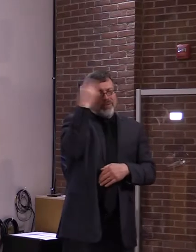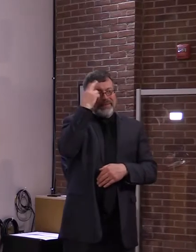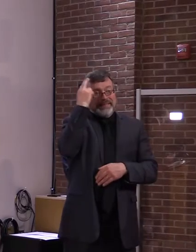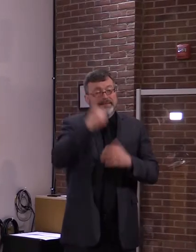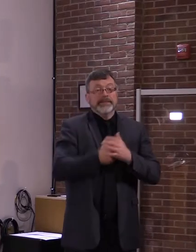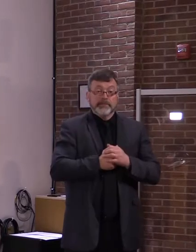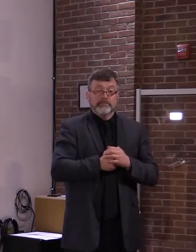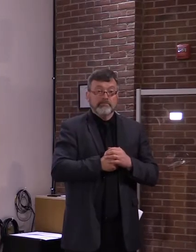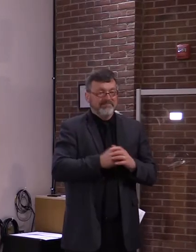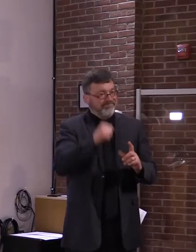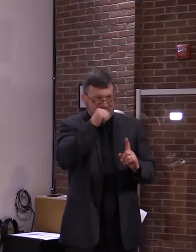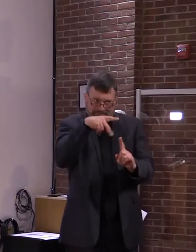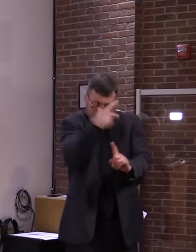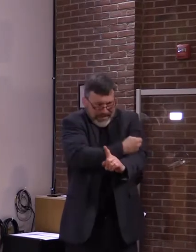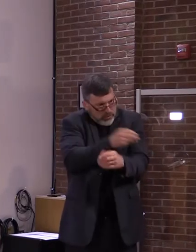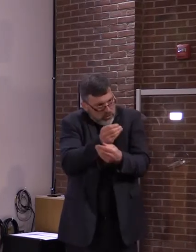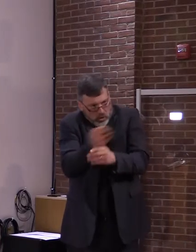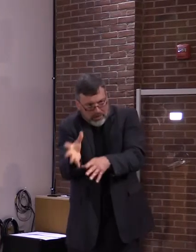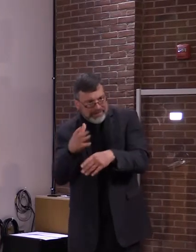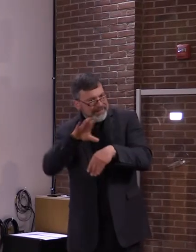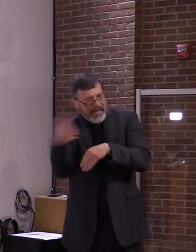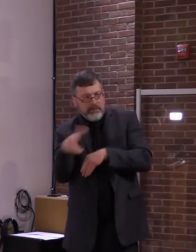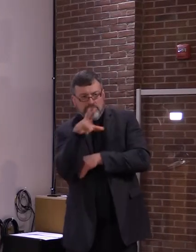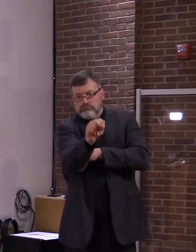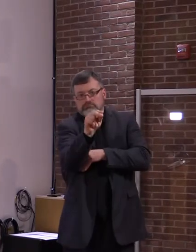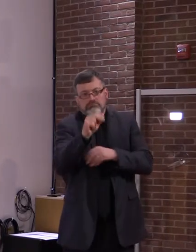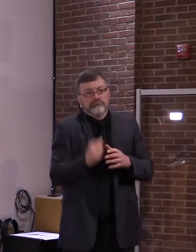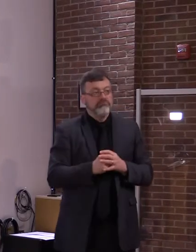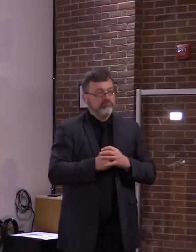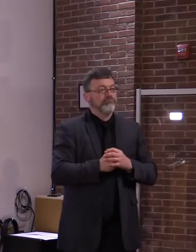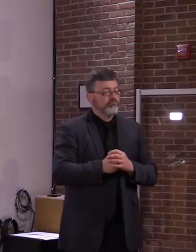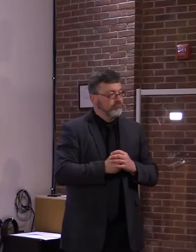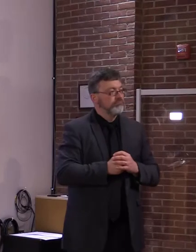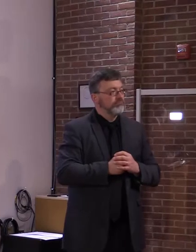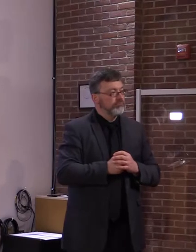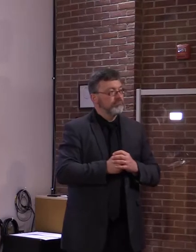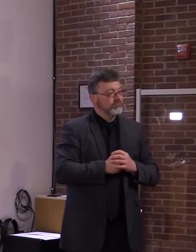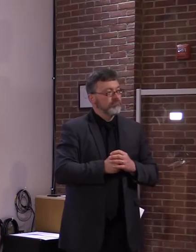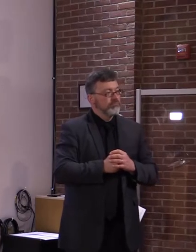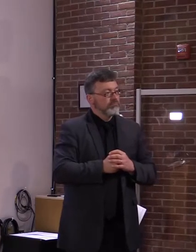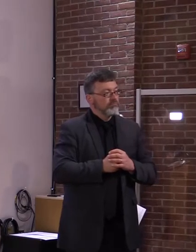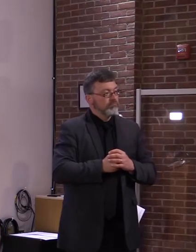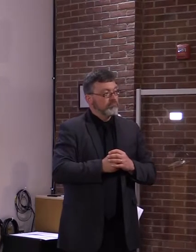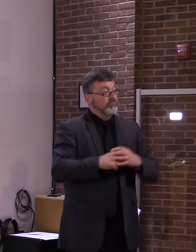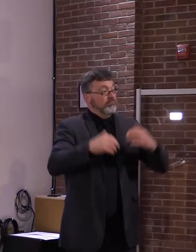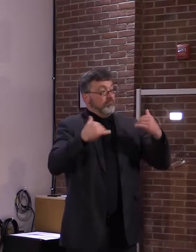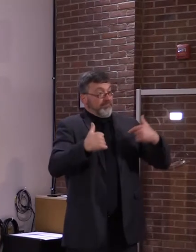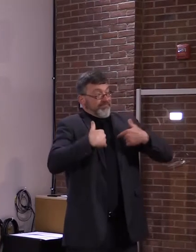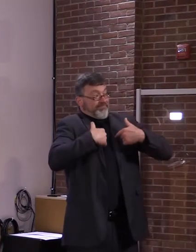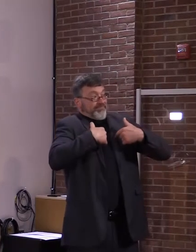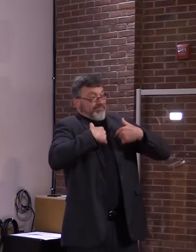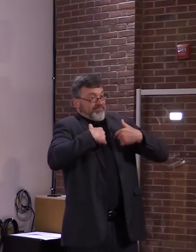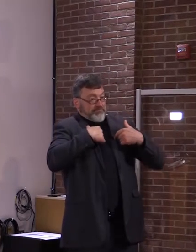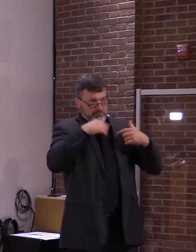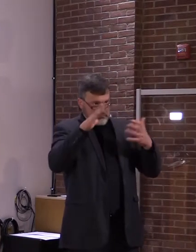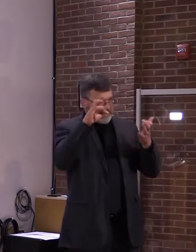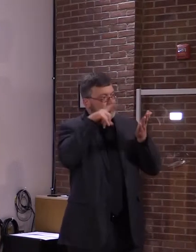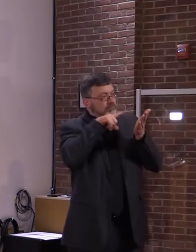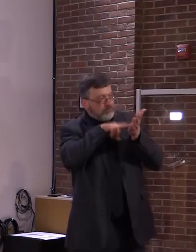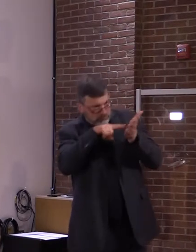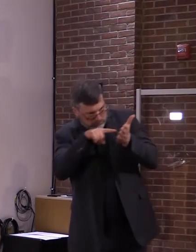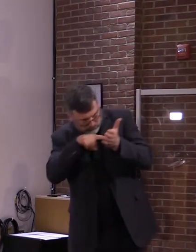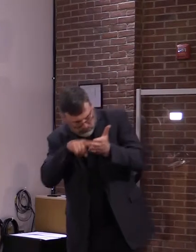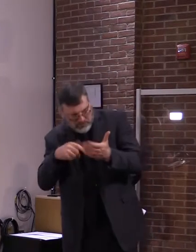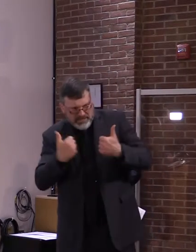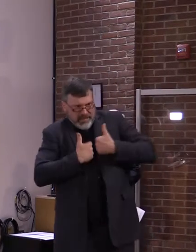Safety Office, where physicians perform their own review and then inform jurisdictions if a causal